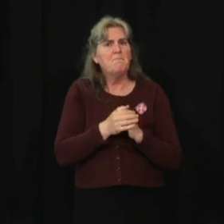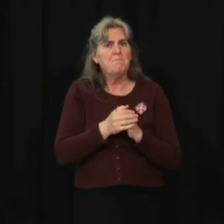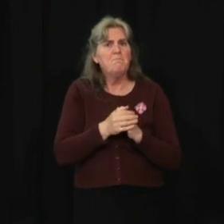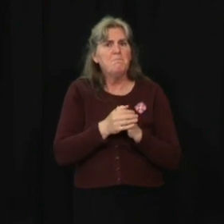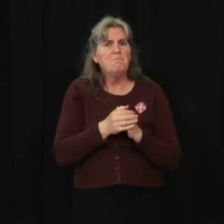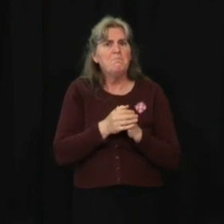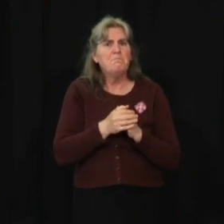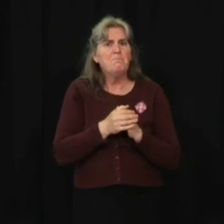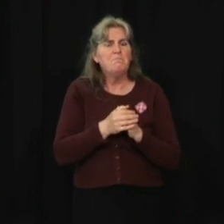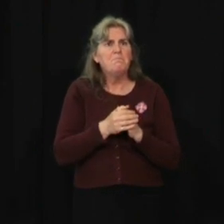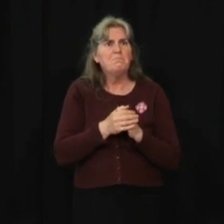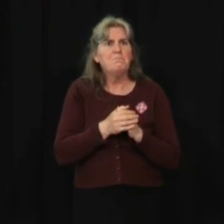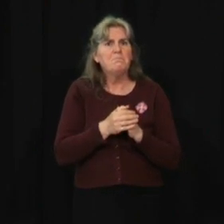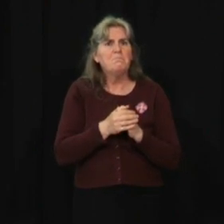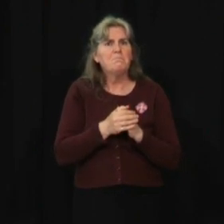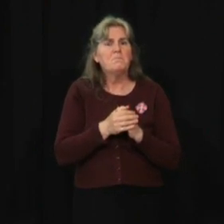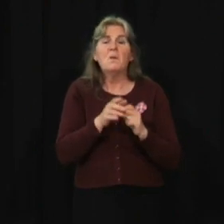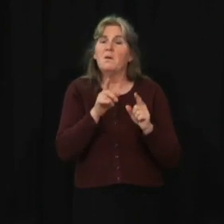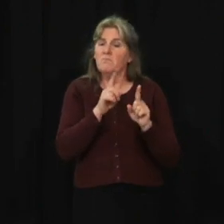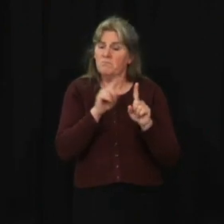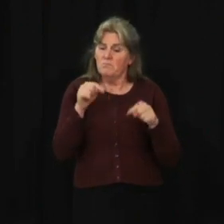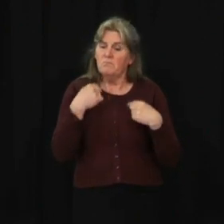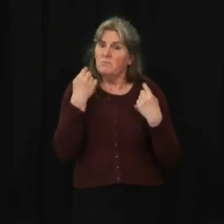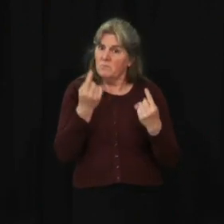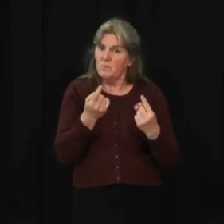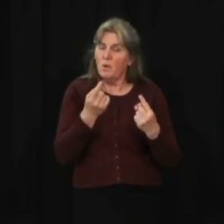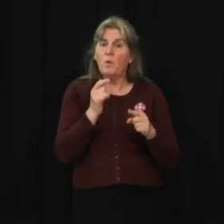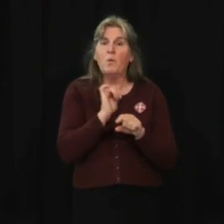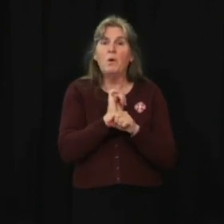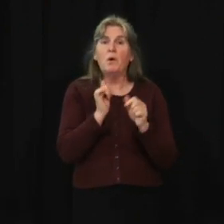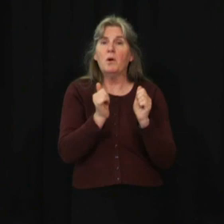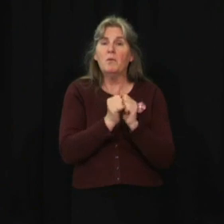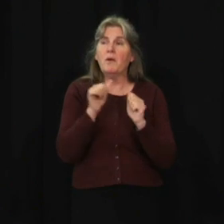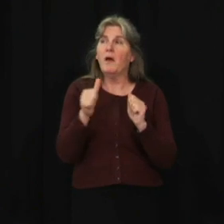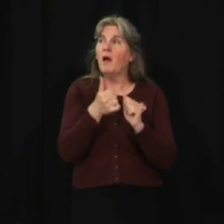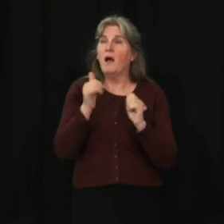city on, and we have been working